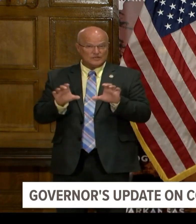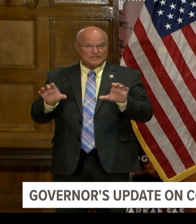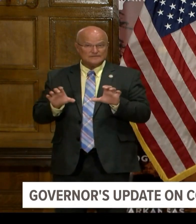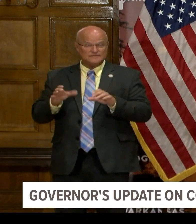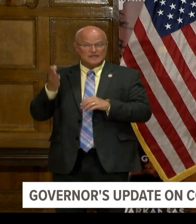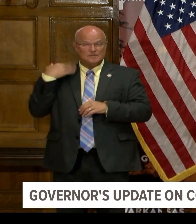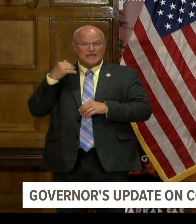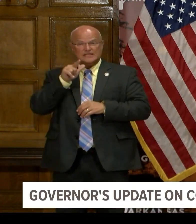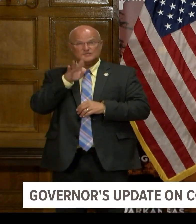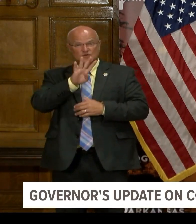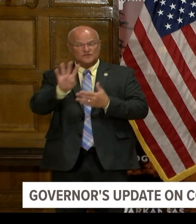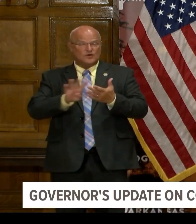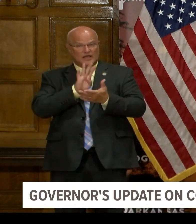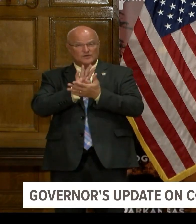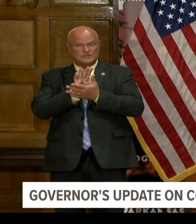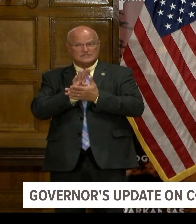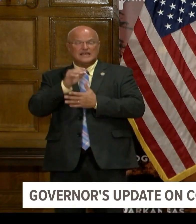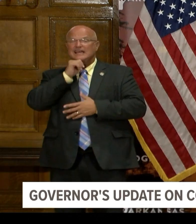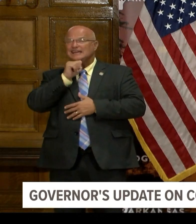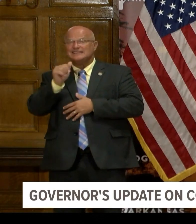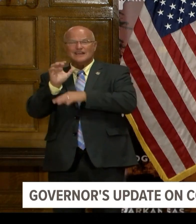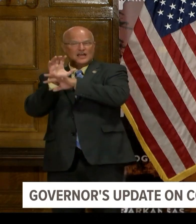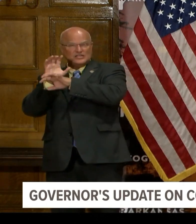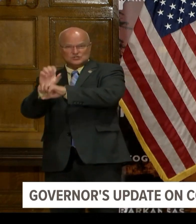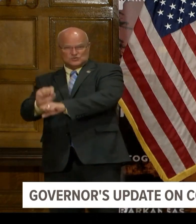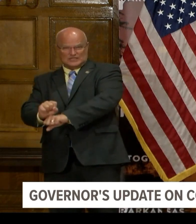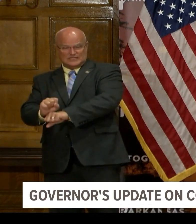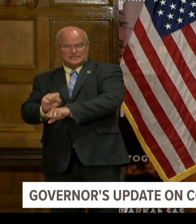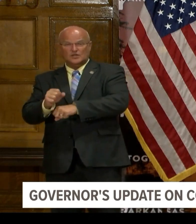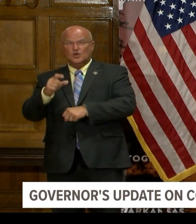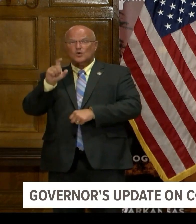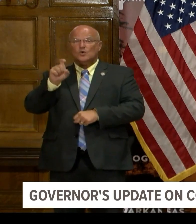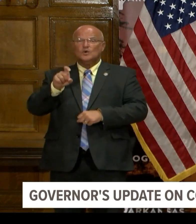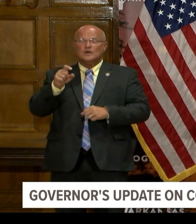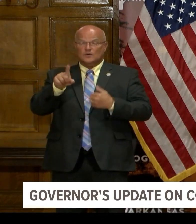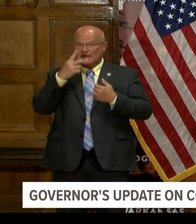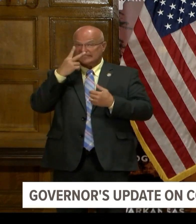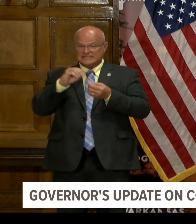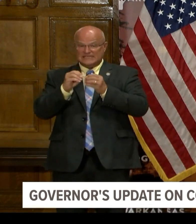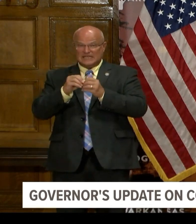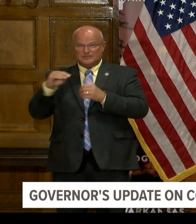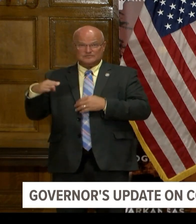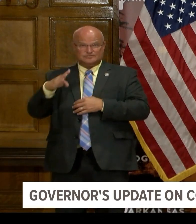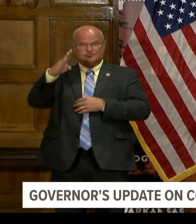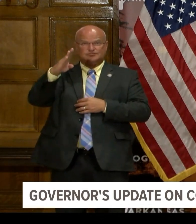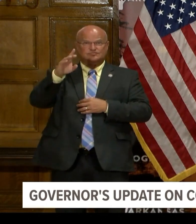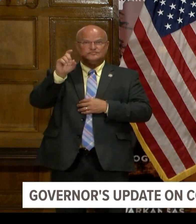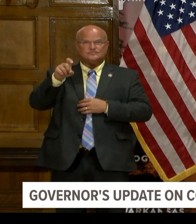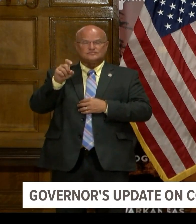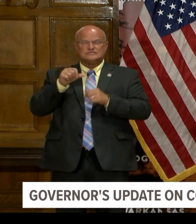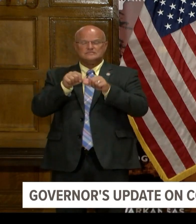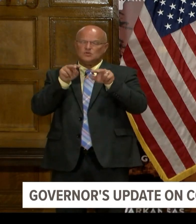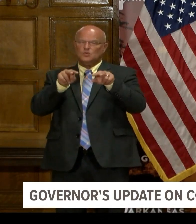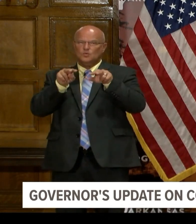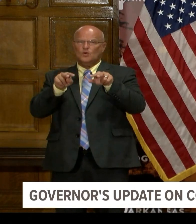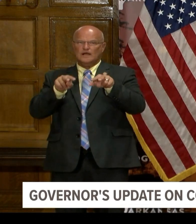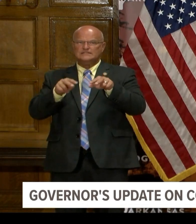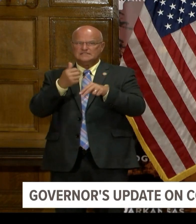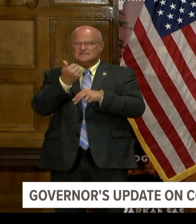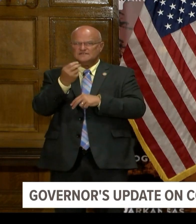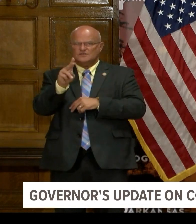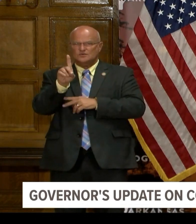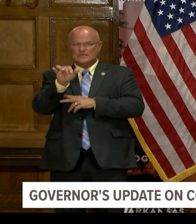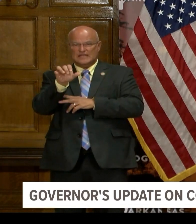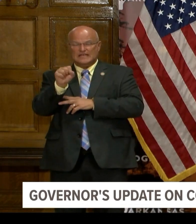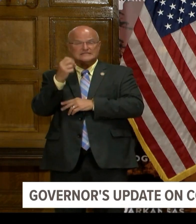last 24 hours and not a trend. We just have to, when I see a number like this, we have to continue to watch it over a couple of days